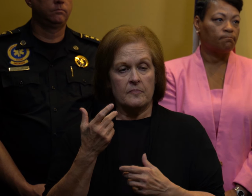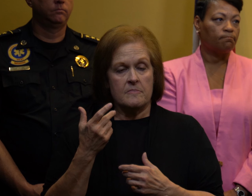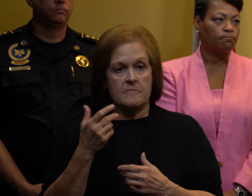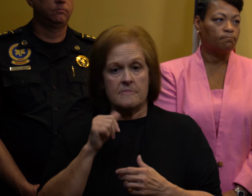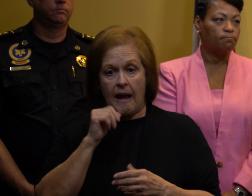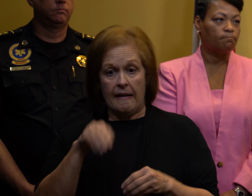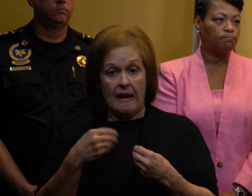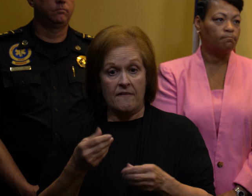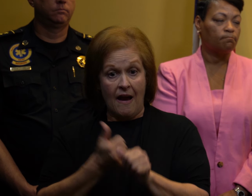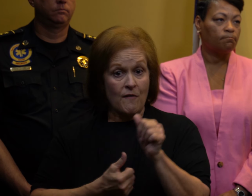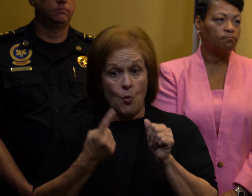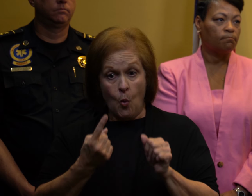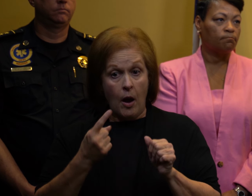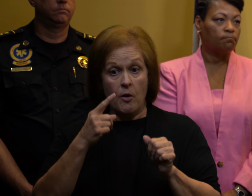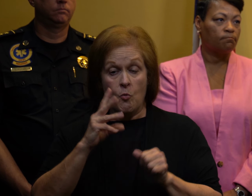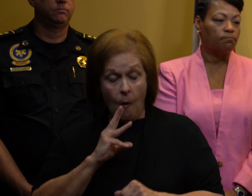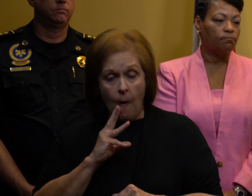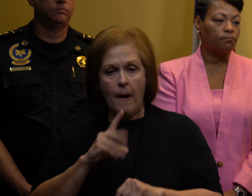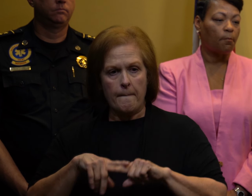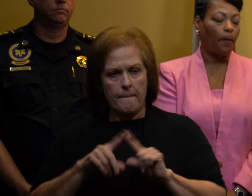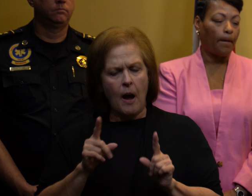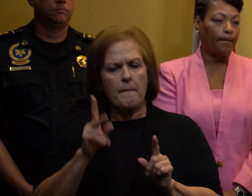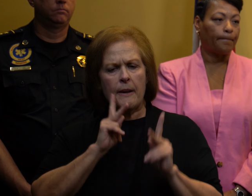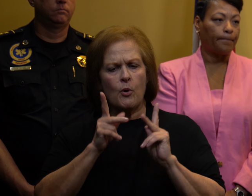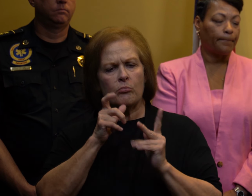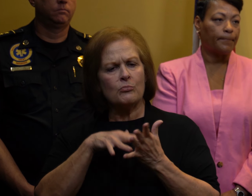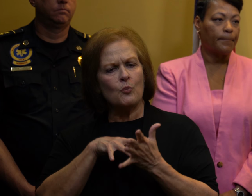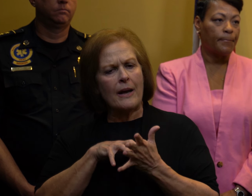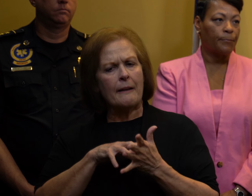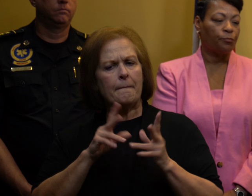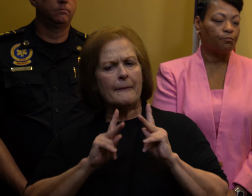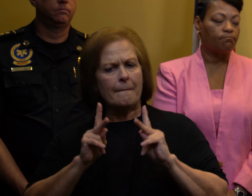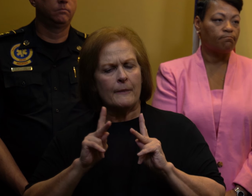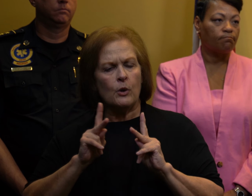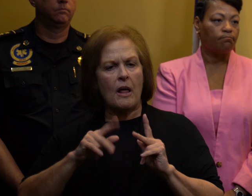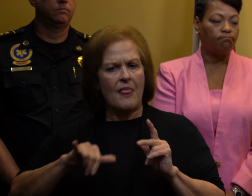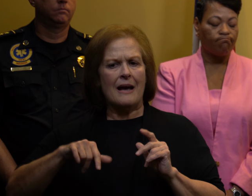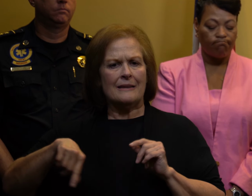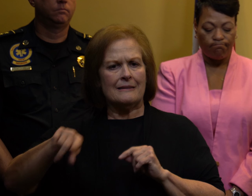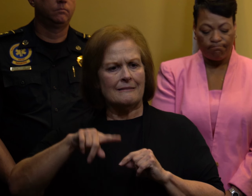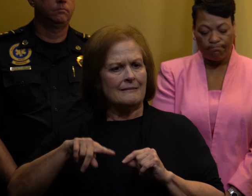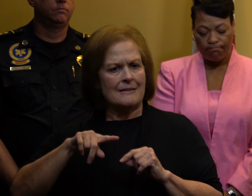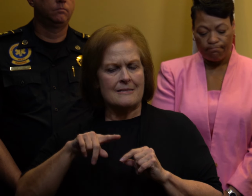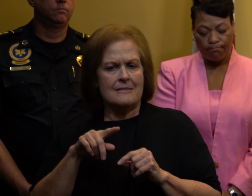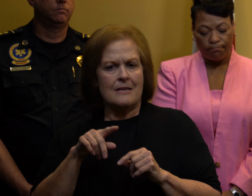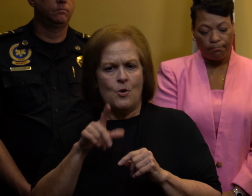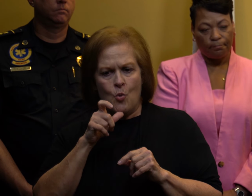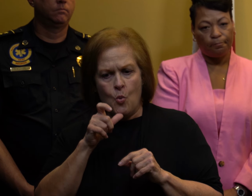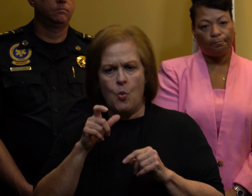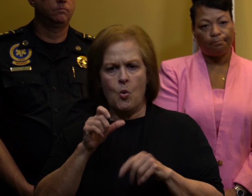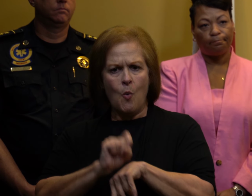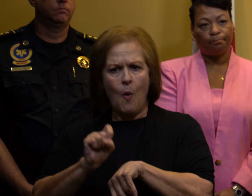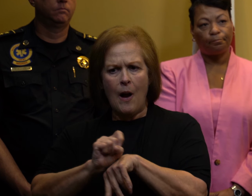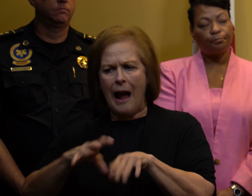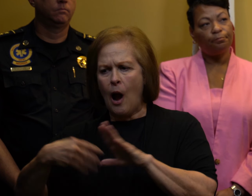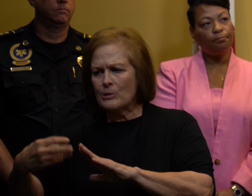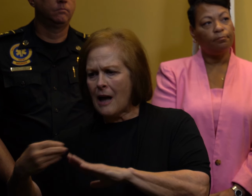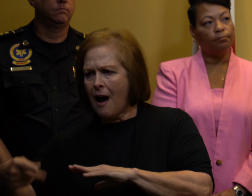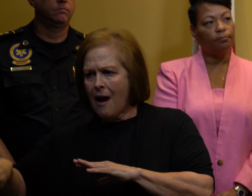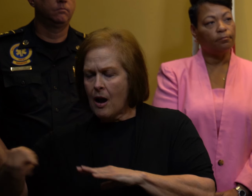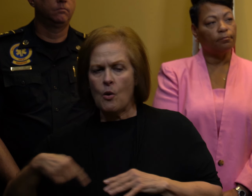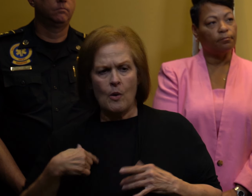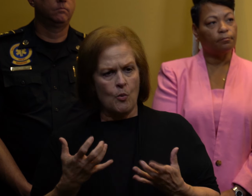supply everyone in the city with water, but certainly our vulnerable populations that need this, that are outside most of the day. We want to try and